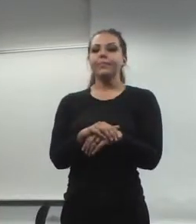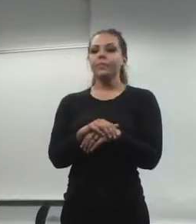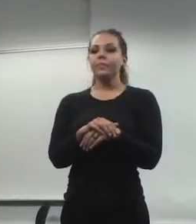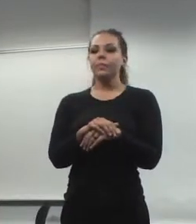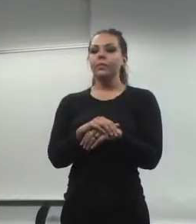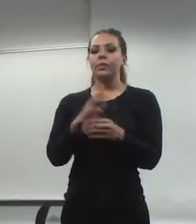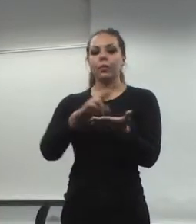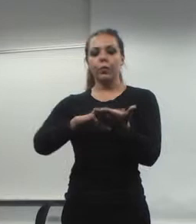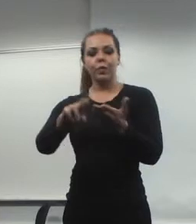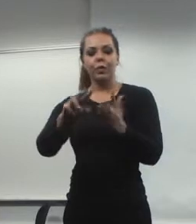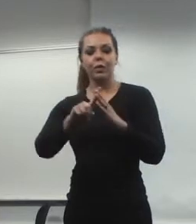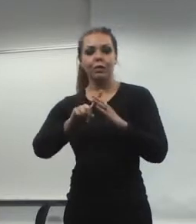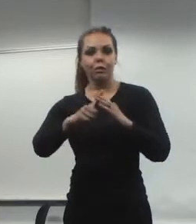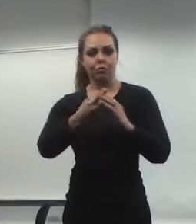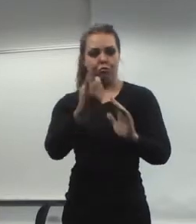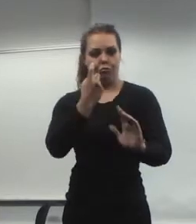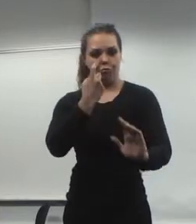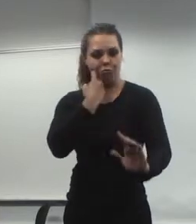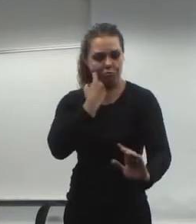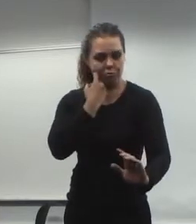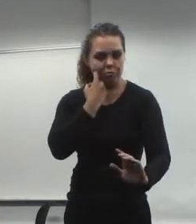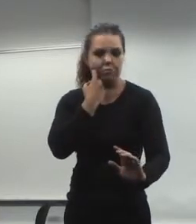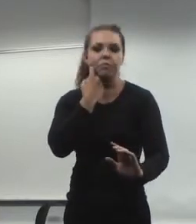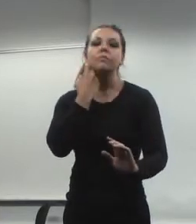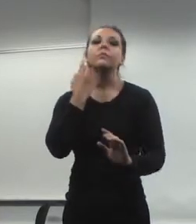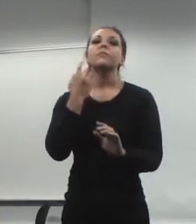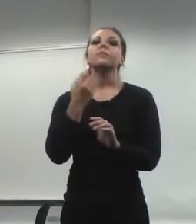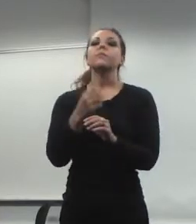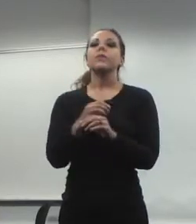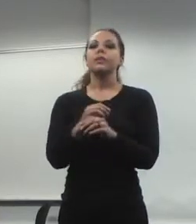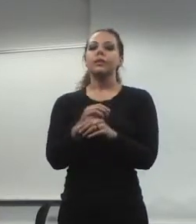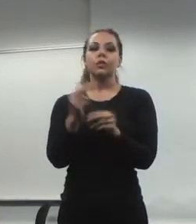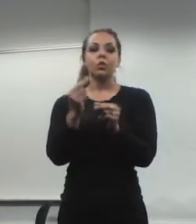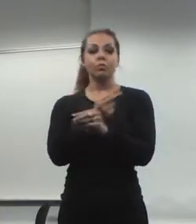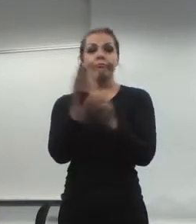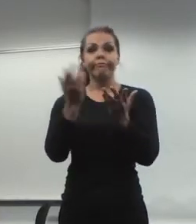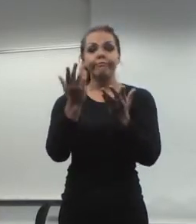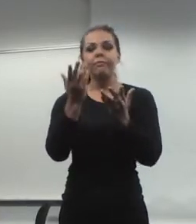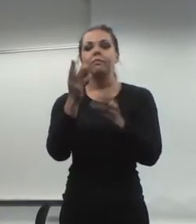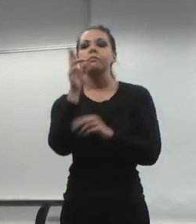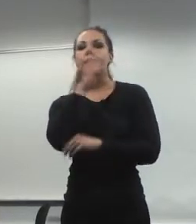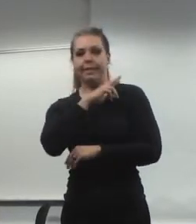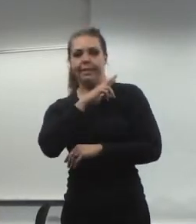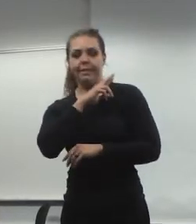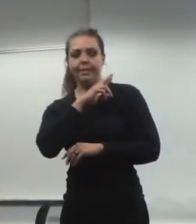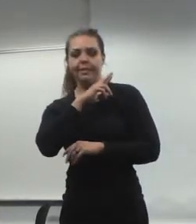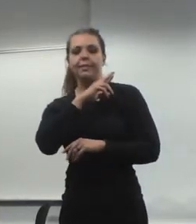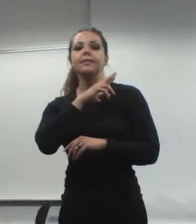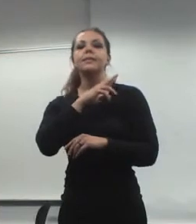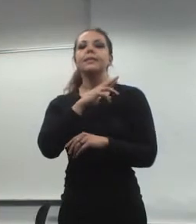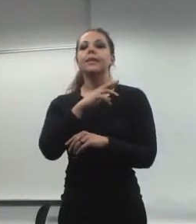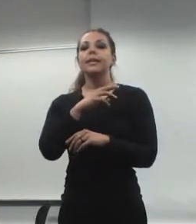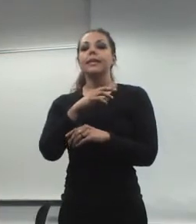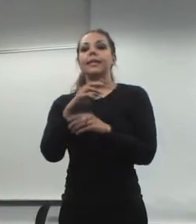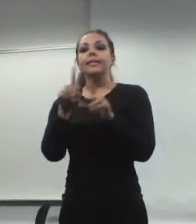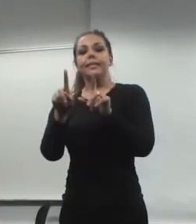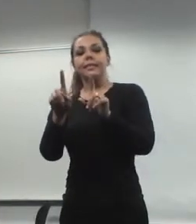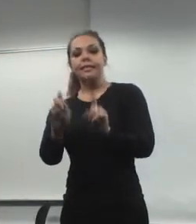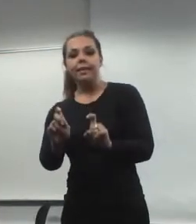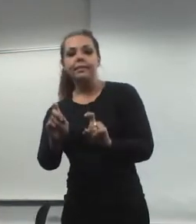recently with testing using mice. And so they set up a test, and for the test, they had some mice that